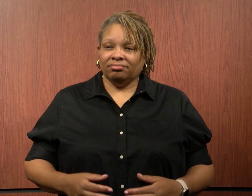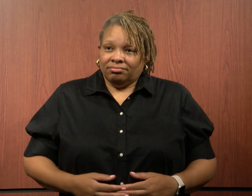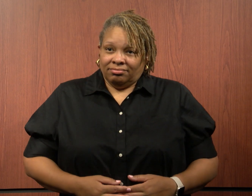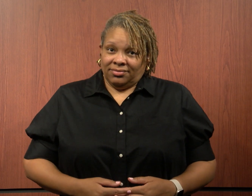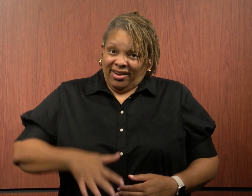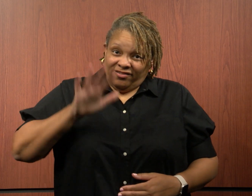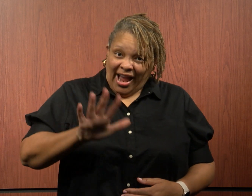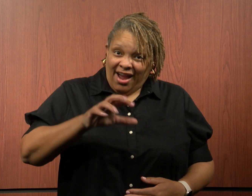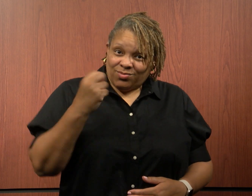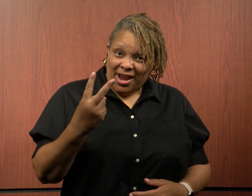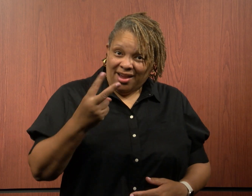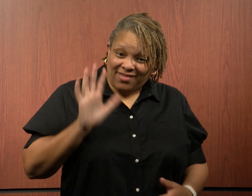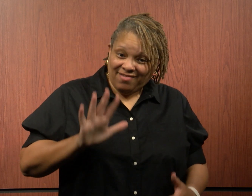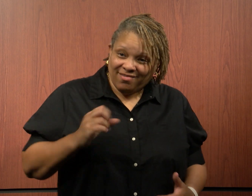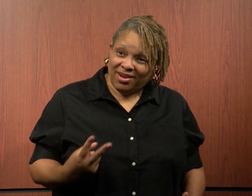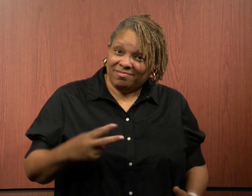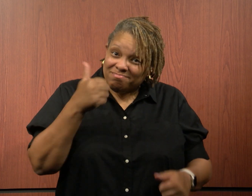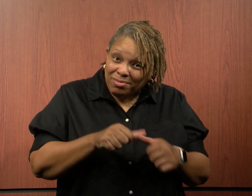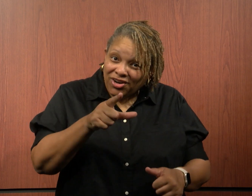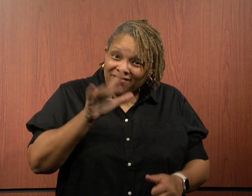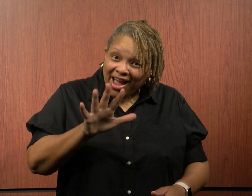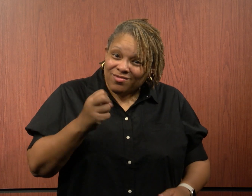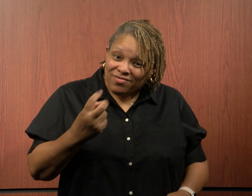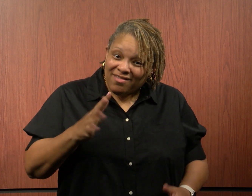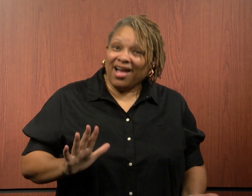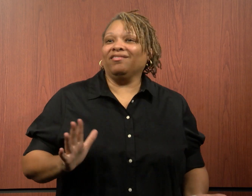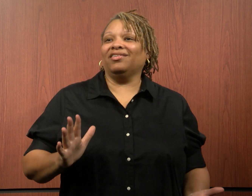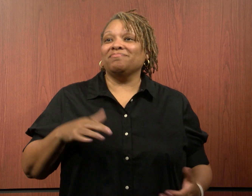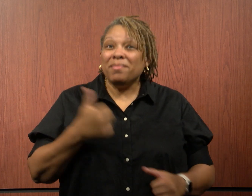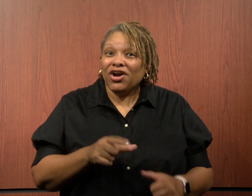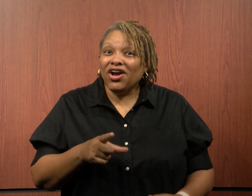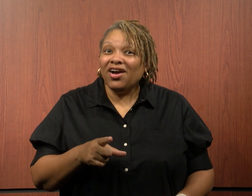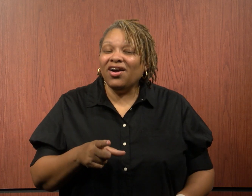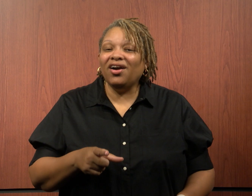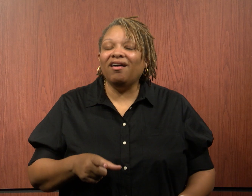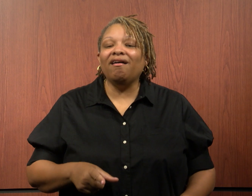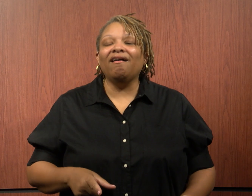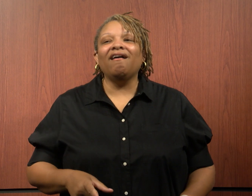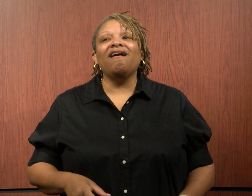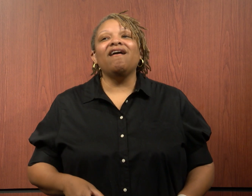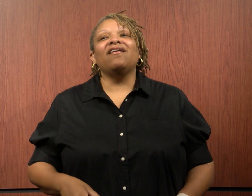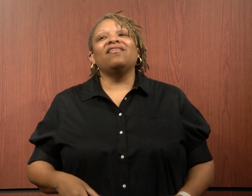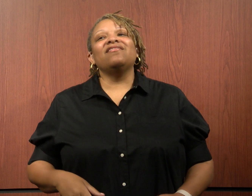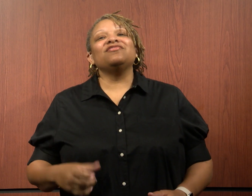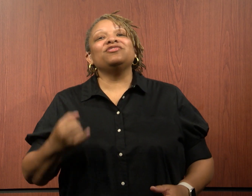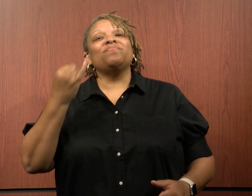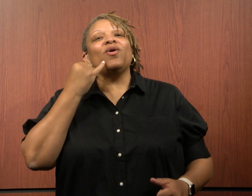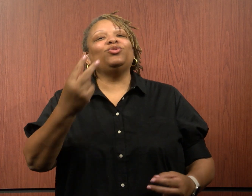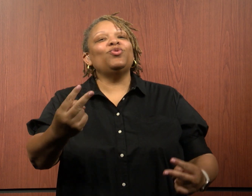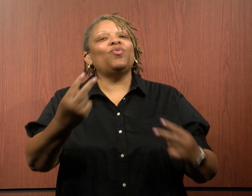512, 5512, 512, 5512. How many of you all remember what that's all about?